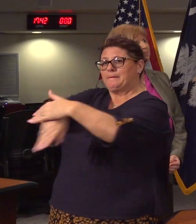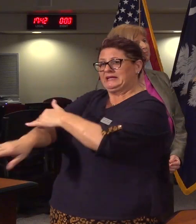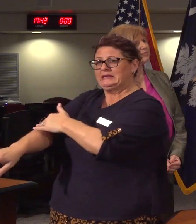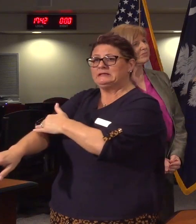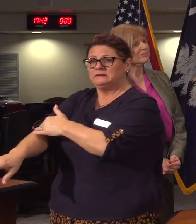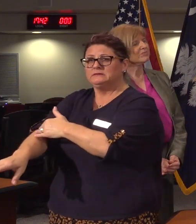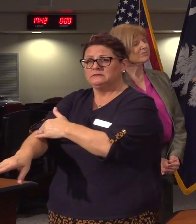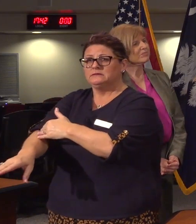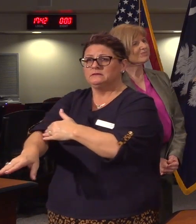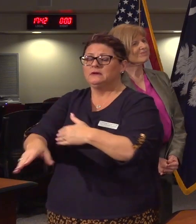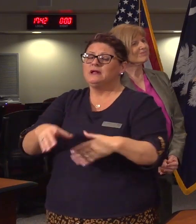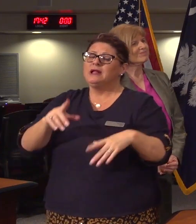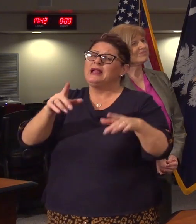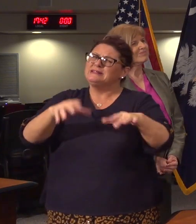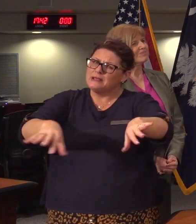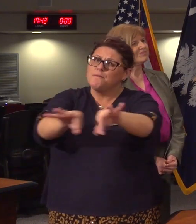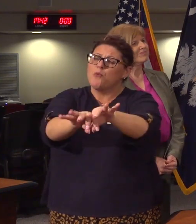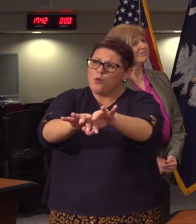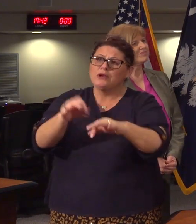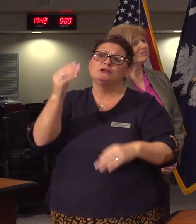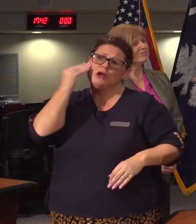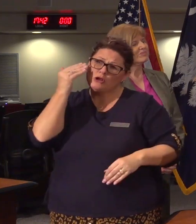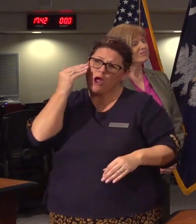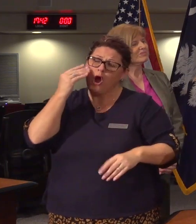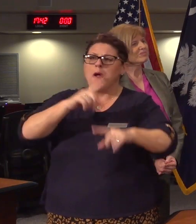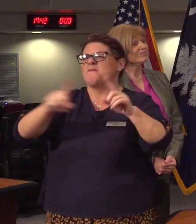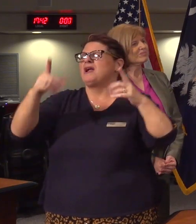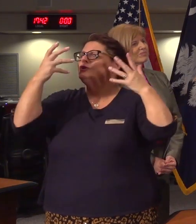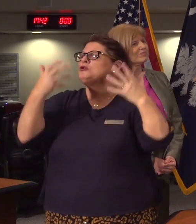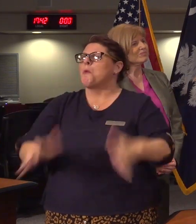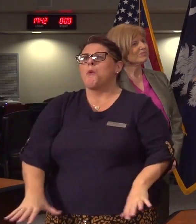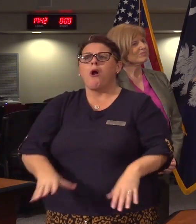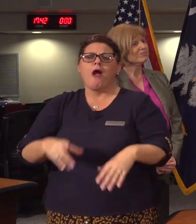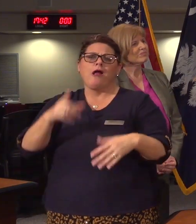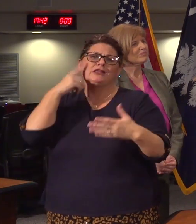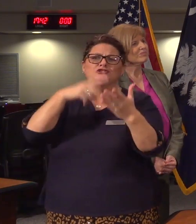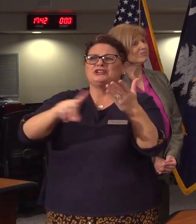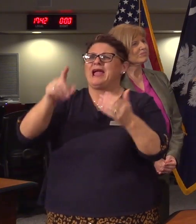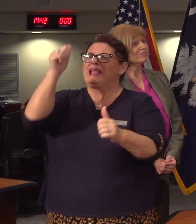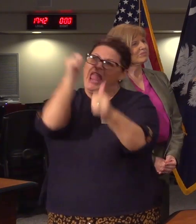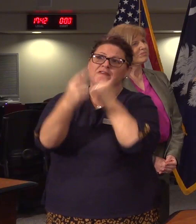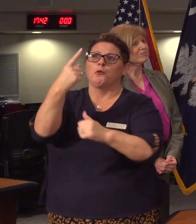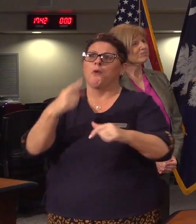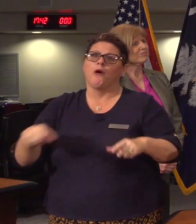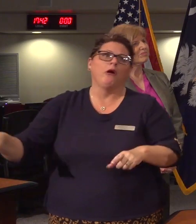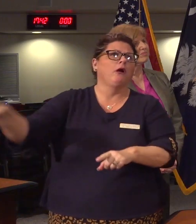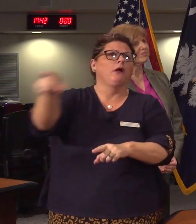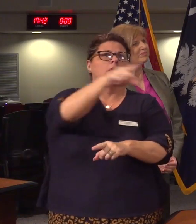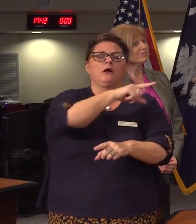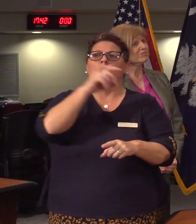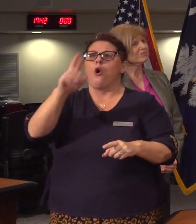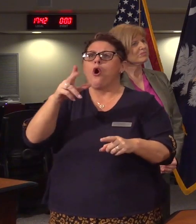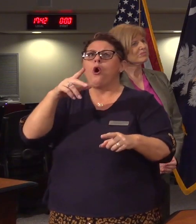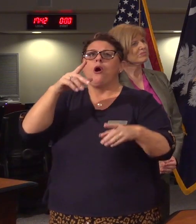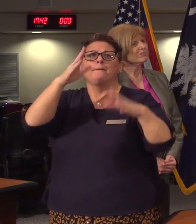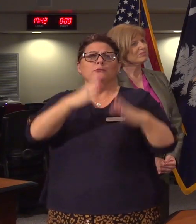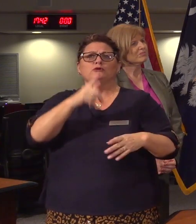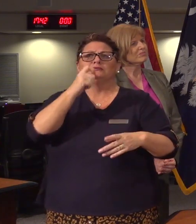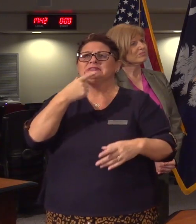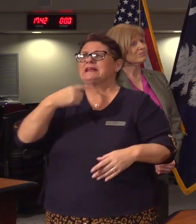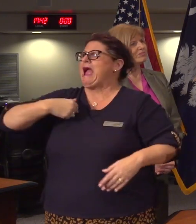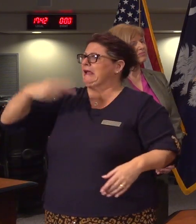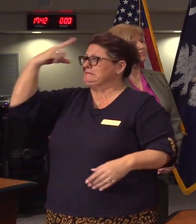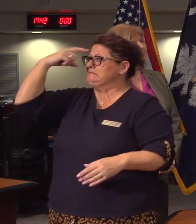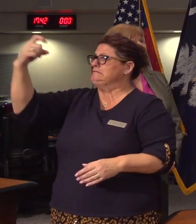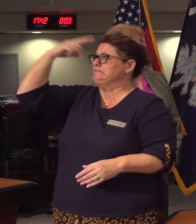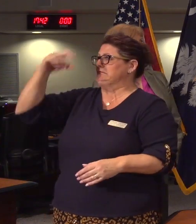is very important, and we don't want to test people who are asymptomatic or who otherwise believe they need a test. That has to go